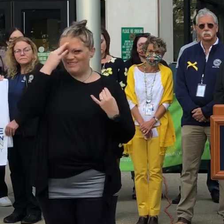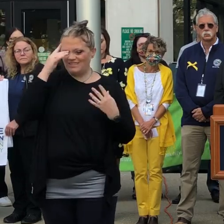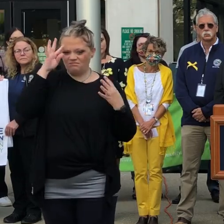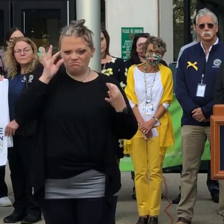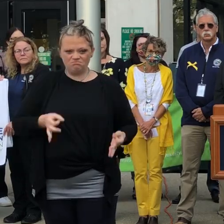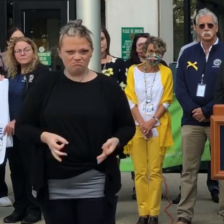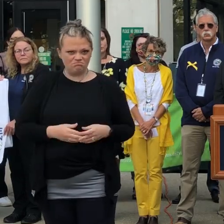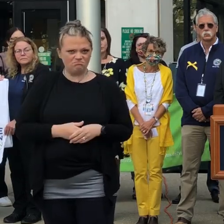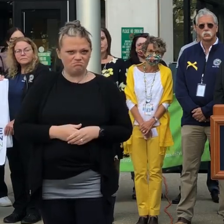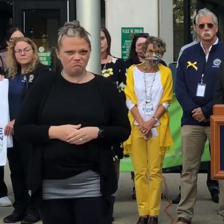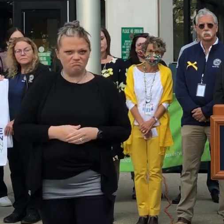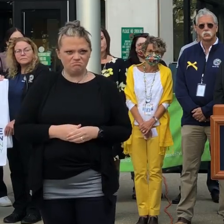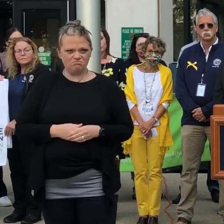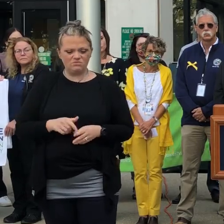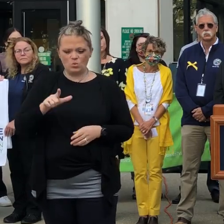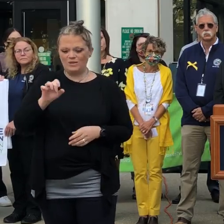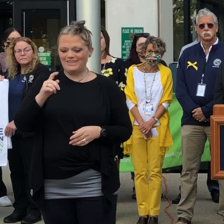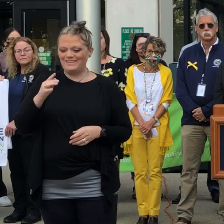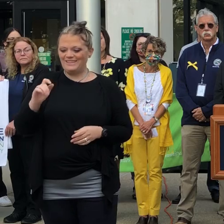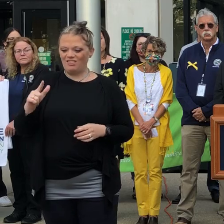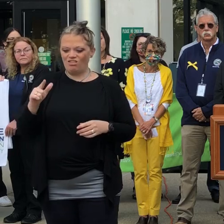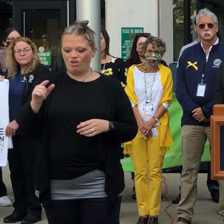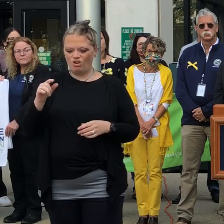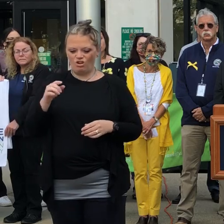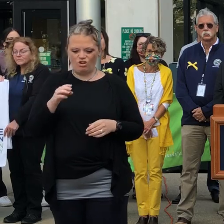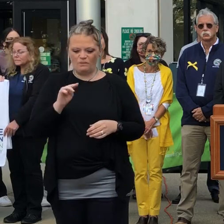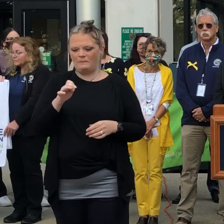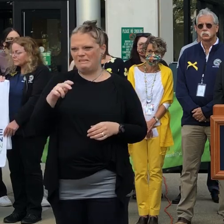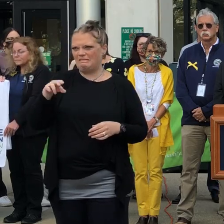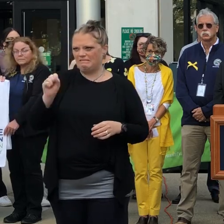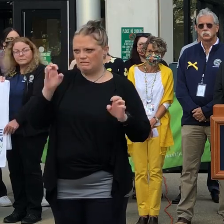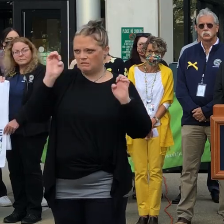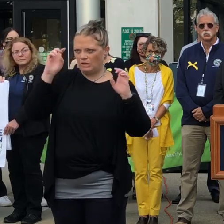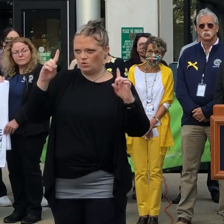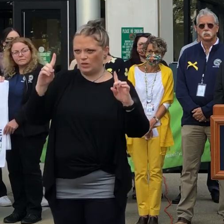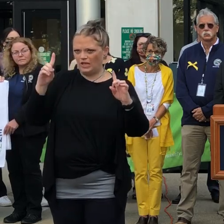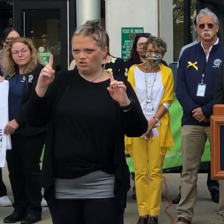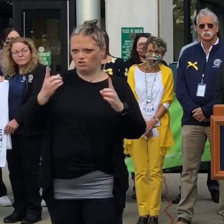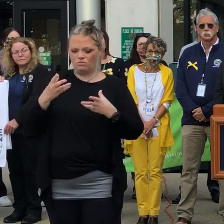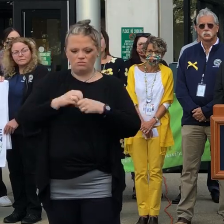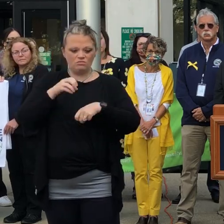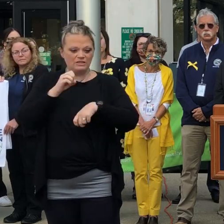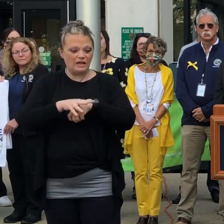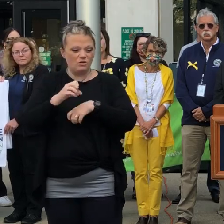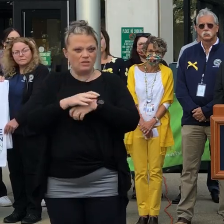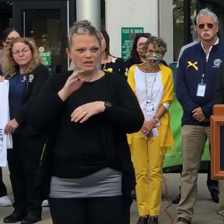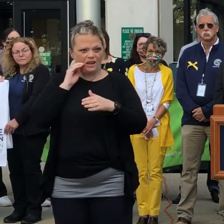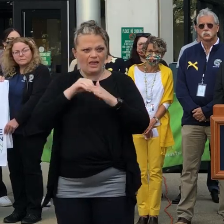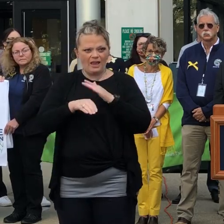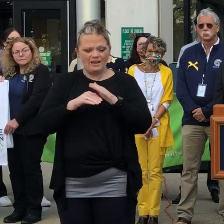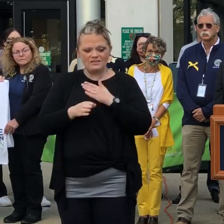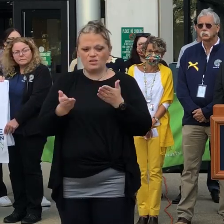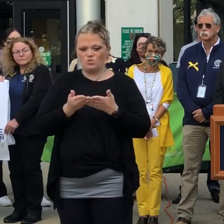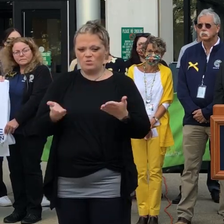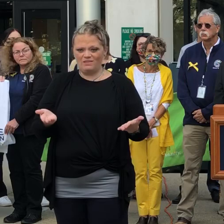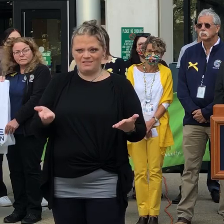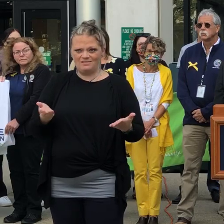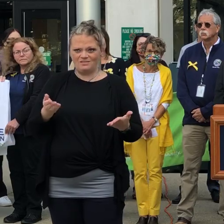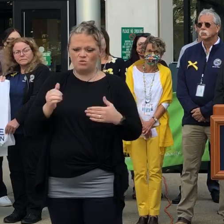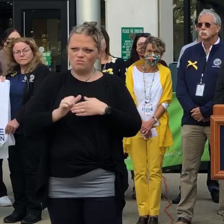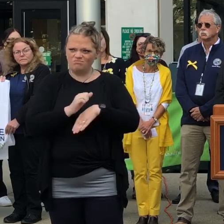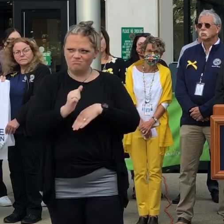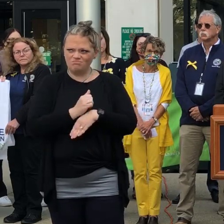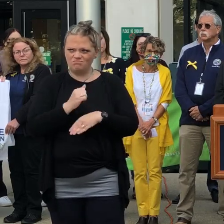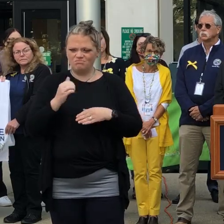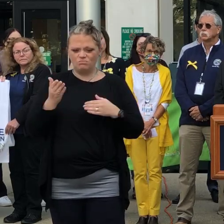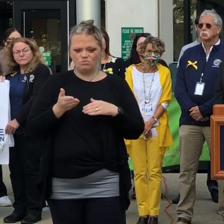decision. So our lethal means education initiatives included counseling on access to lethal means provided to almost